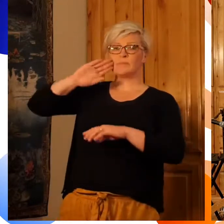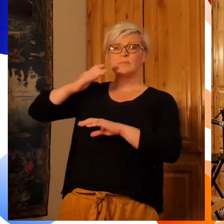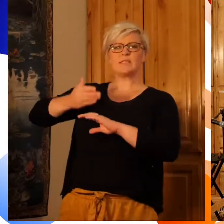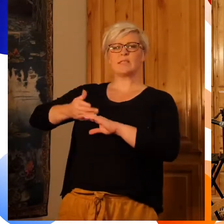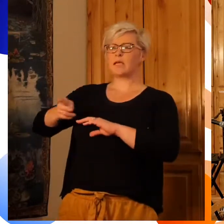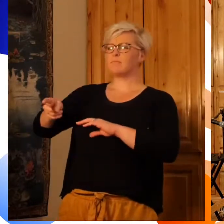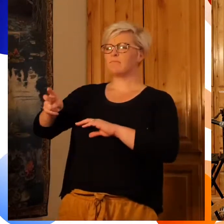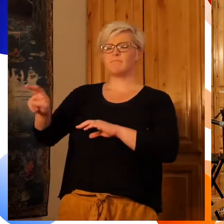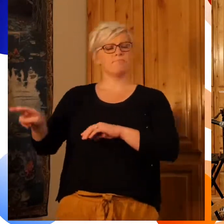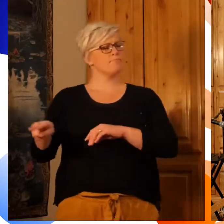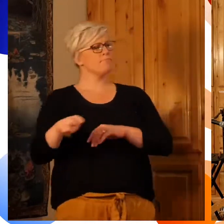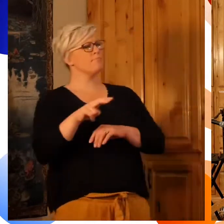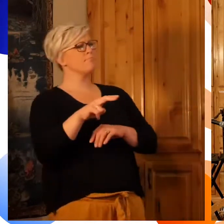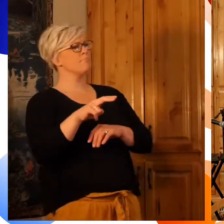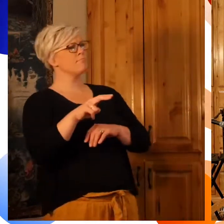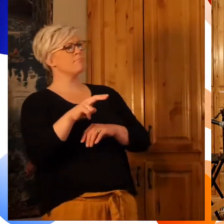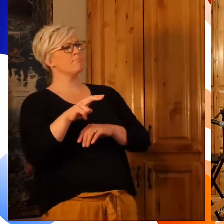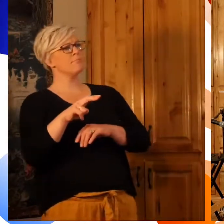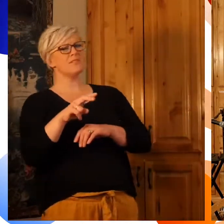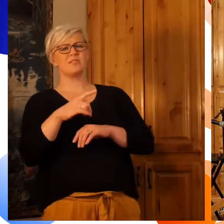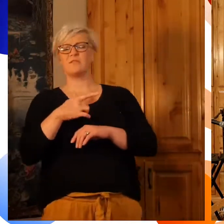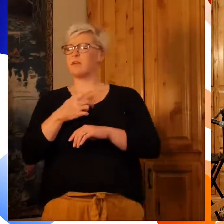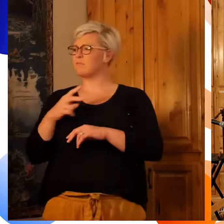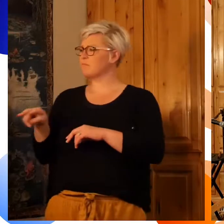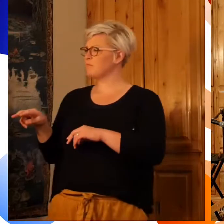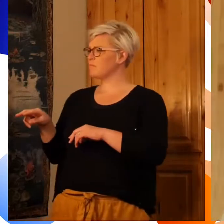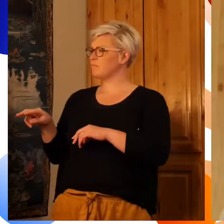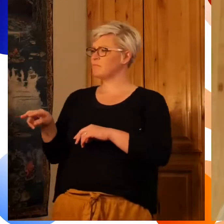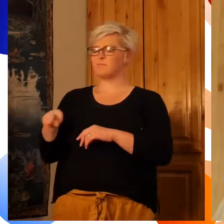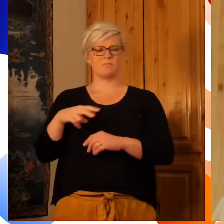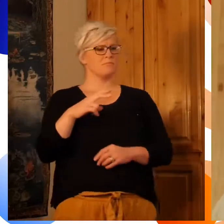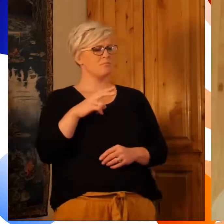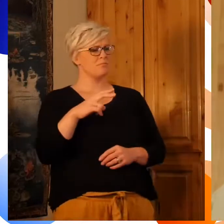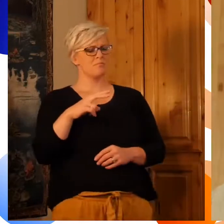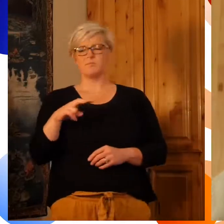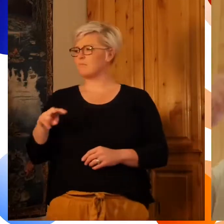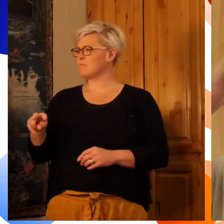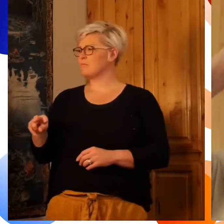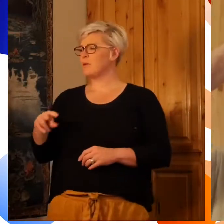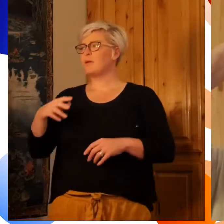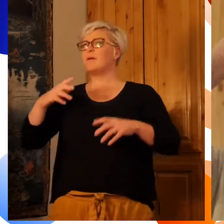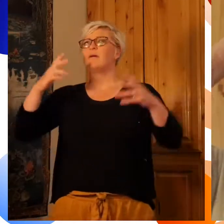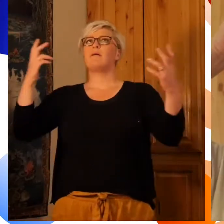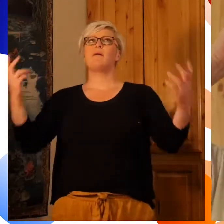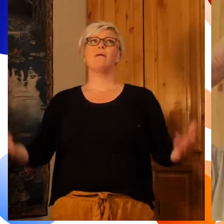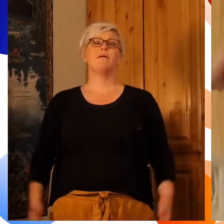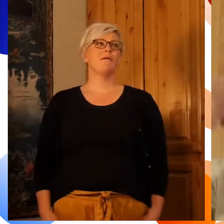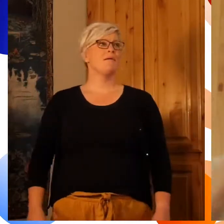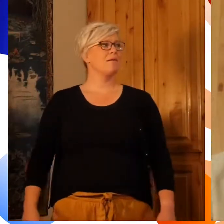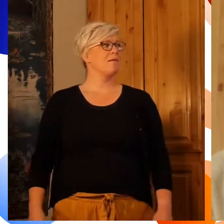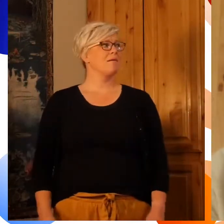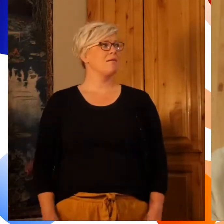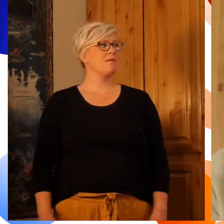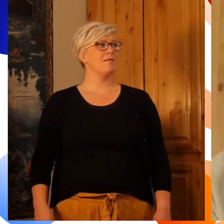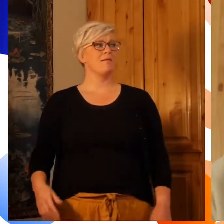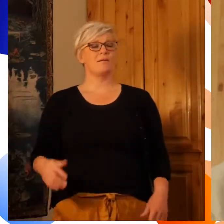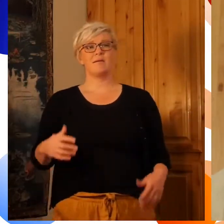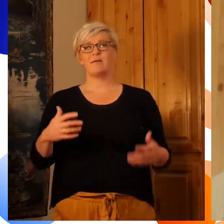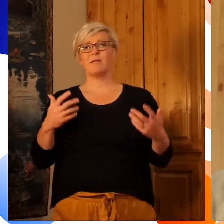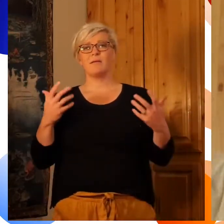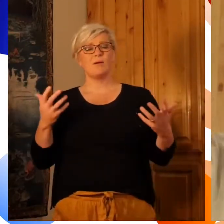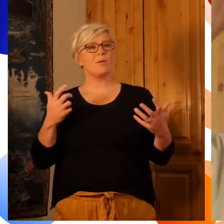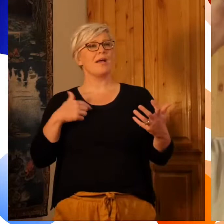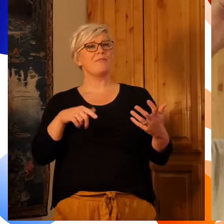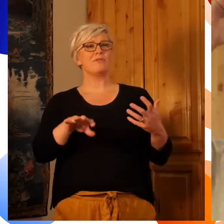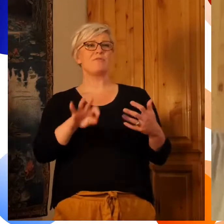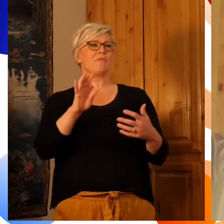was greatly disappointed. She'd look at her son, look at her husband, and she'd say, oh, we've got a fine young man there to carry on your trade for you.